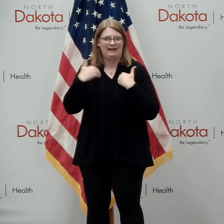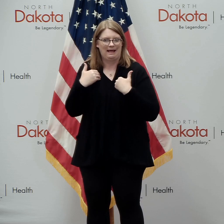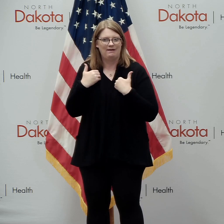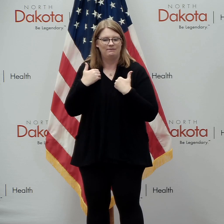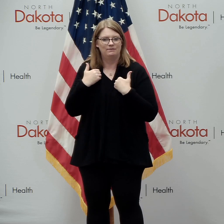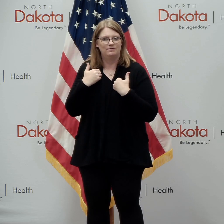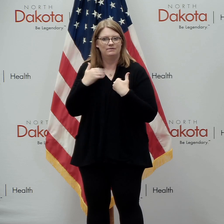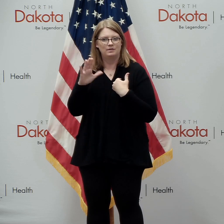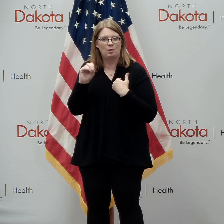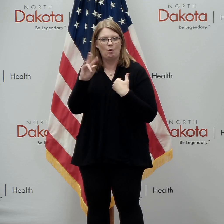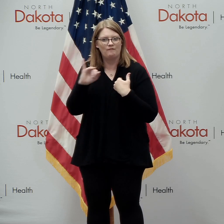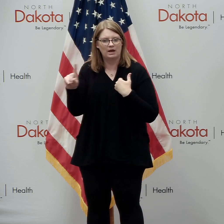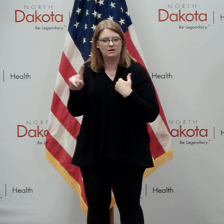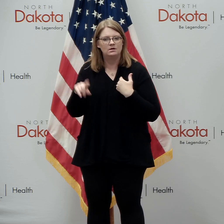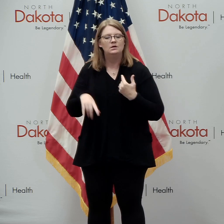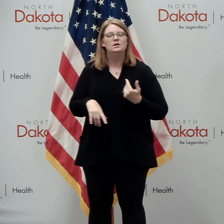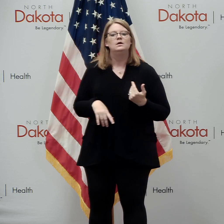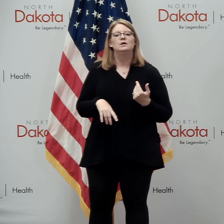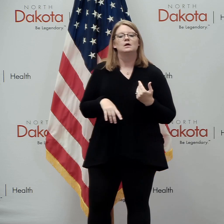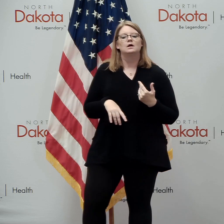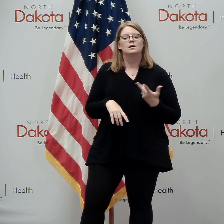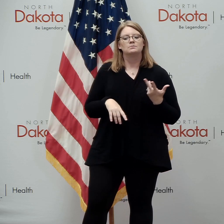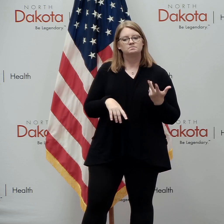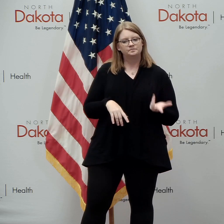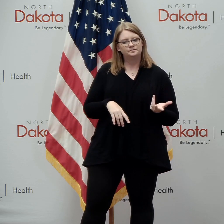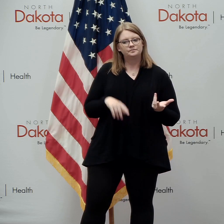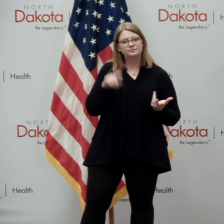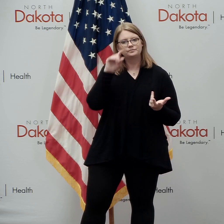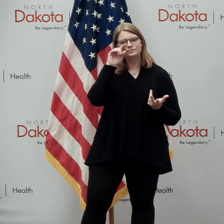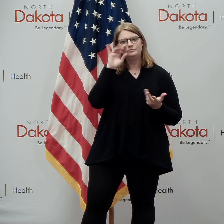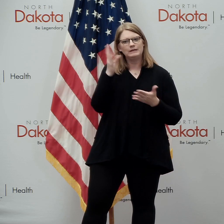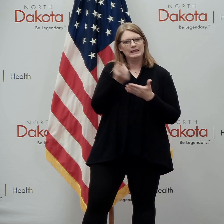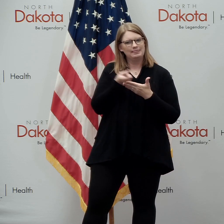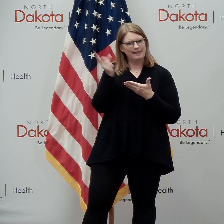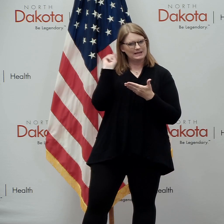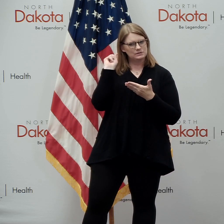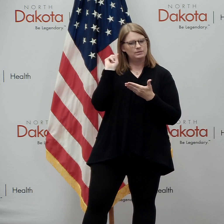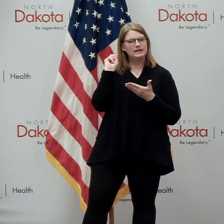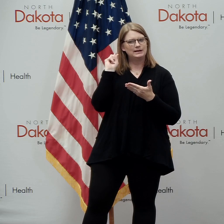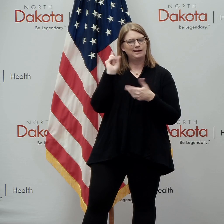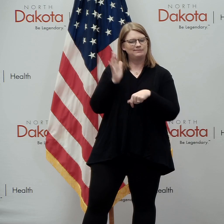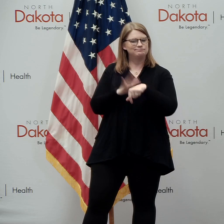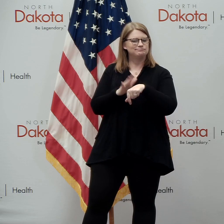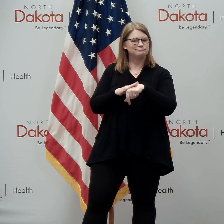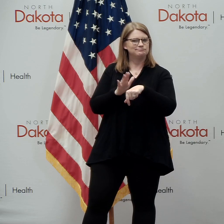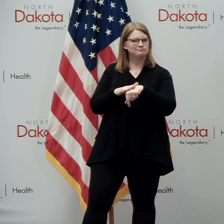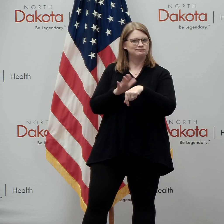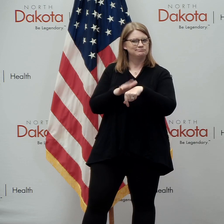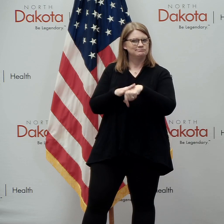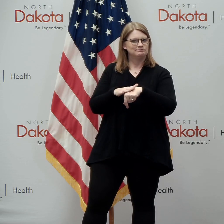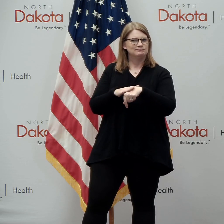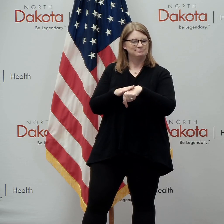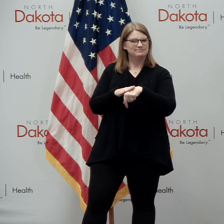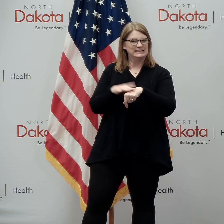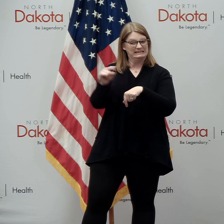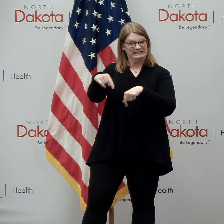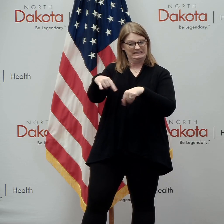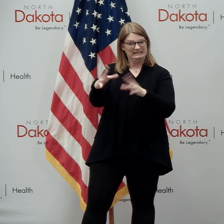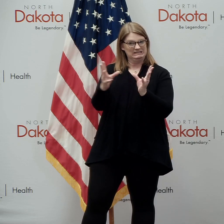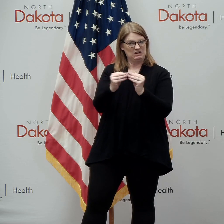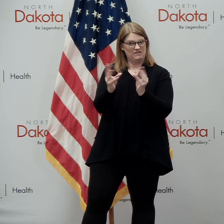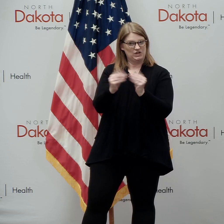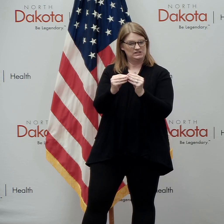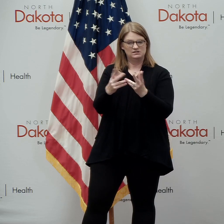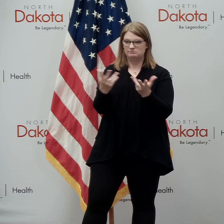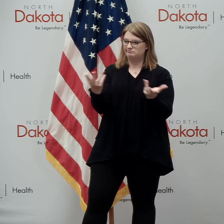We've taken a statewide approach to our risk levels so far, but last week I signaled fairly strongly, I believe, at this conference that, as